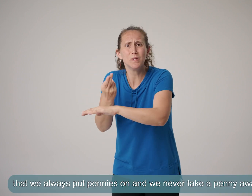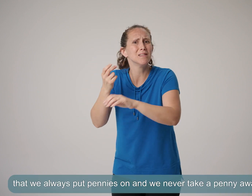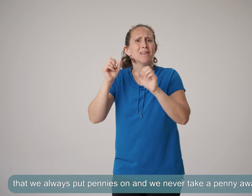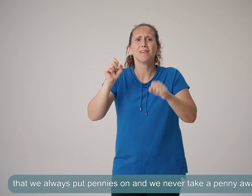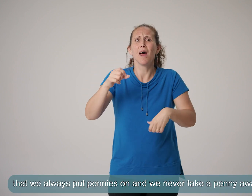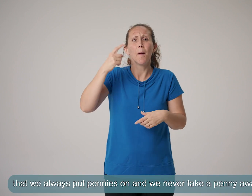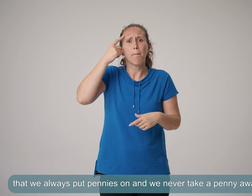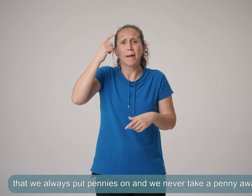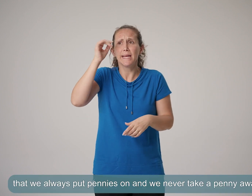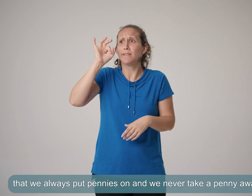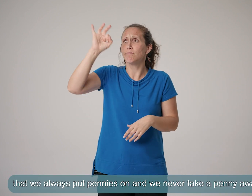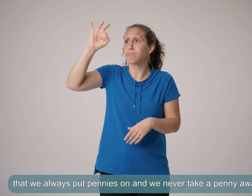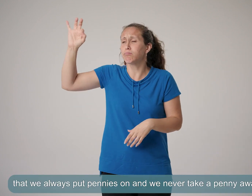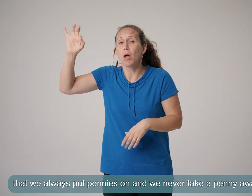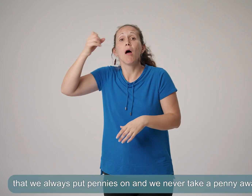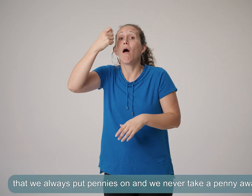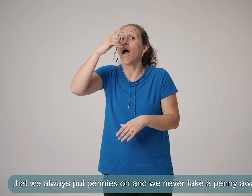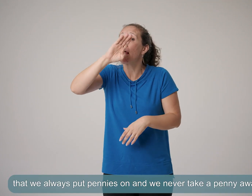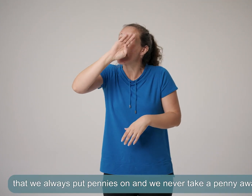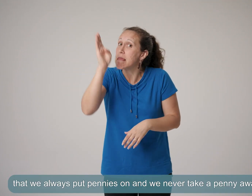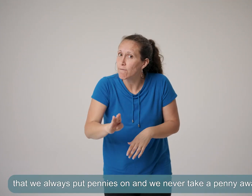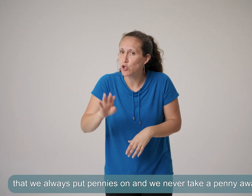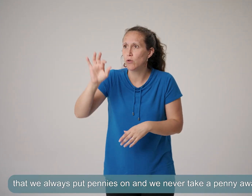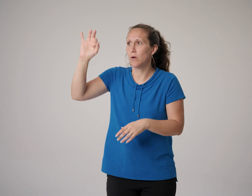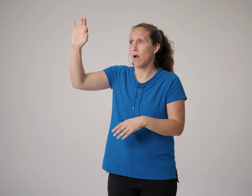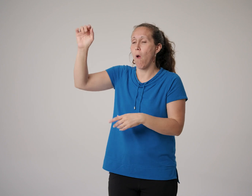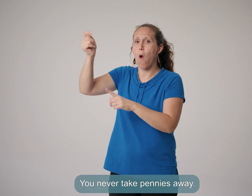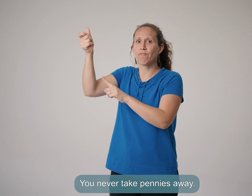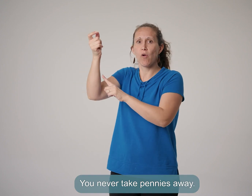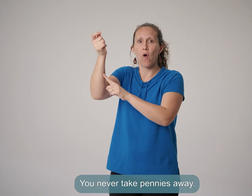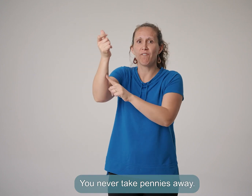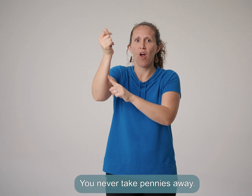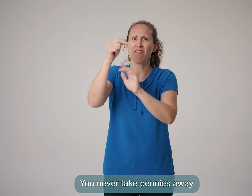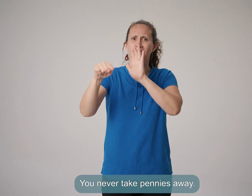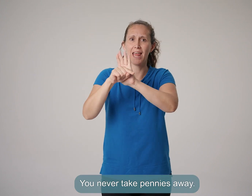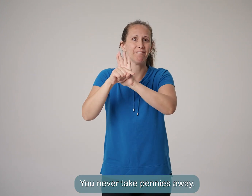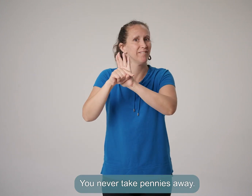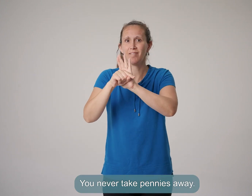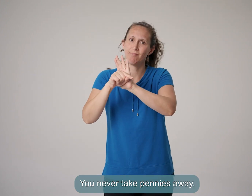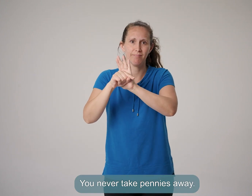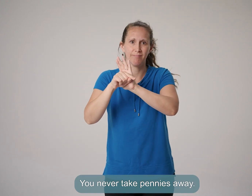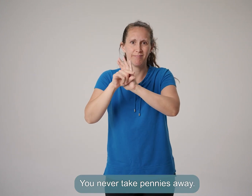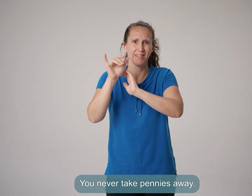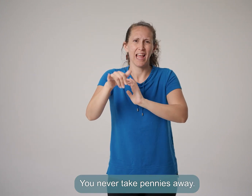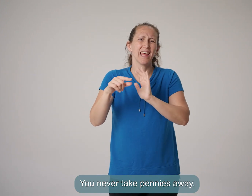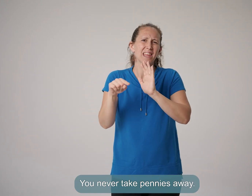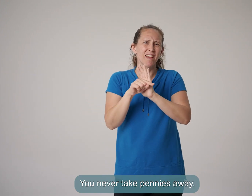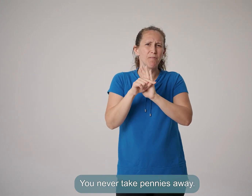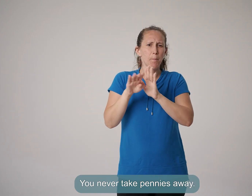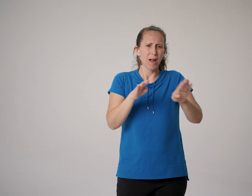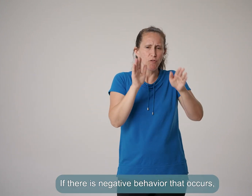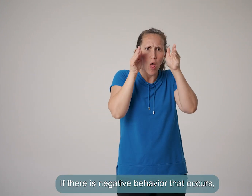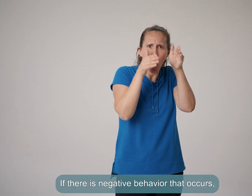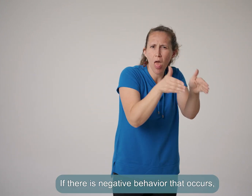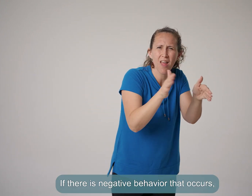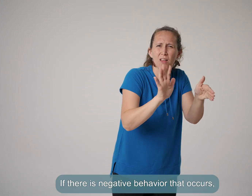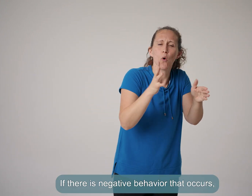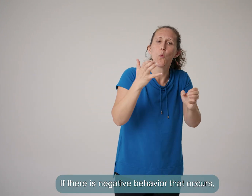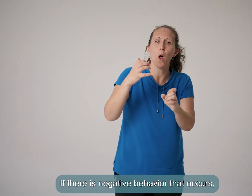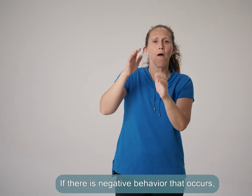always put pennies on and we never take a penny away. You never take pennies away. If there is negative